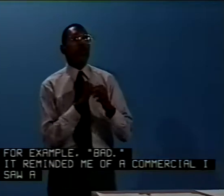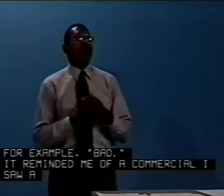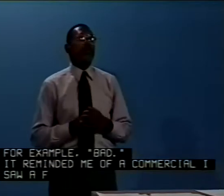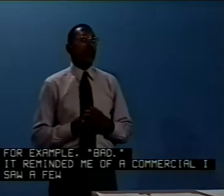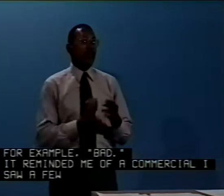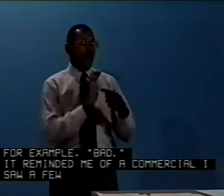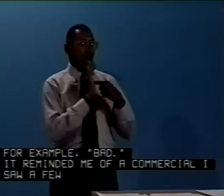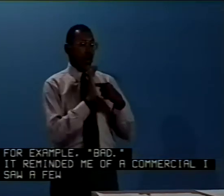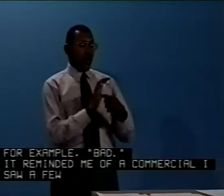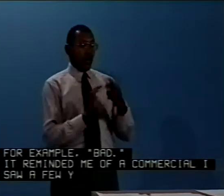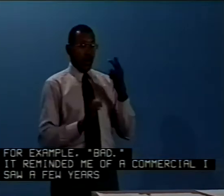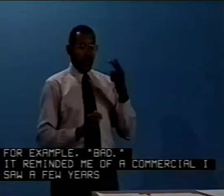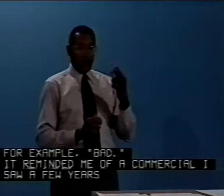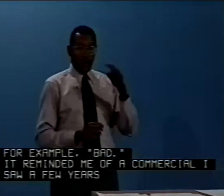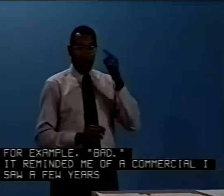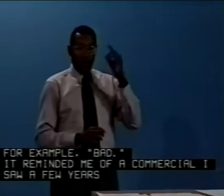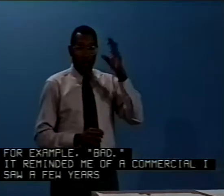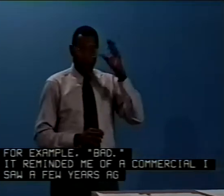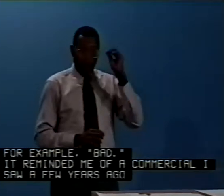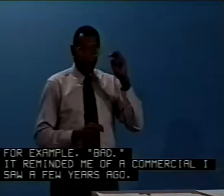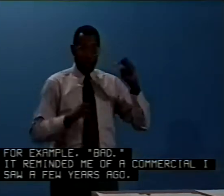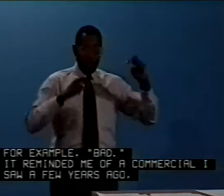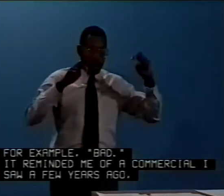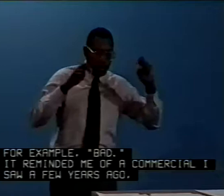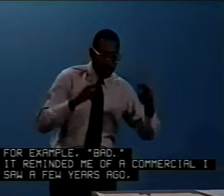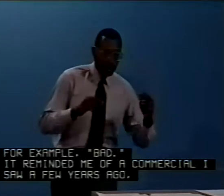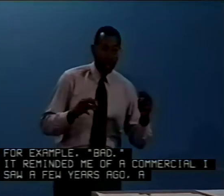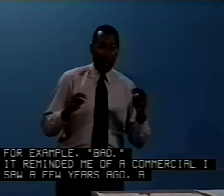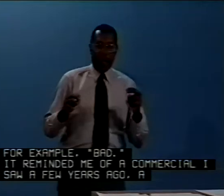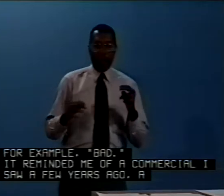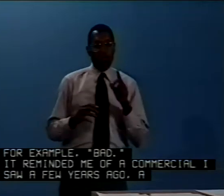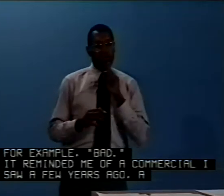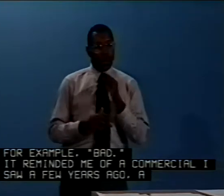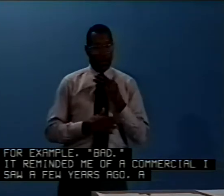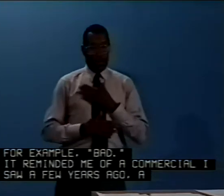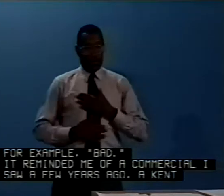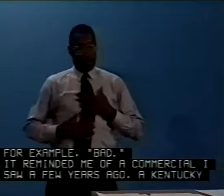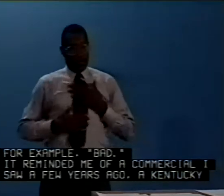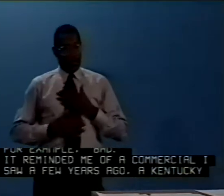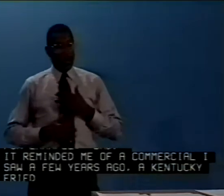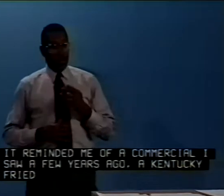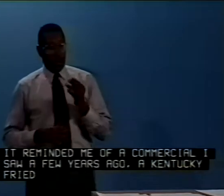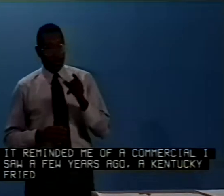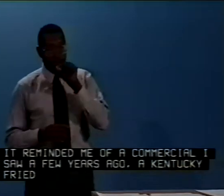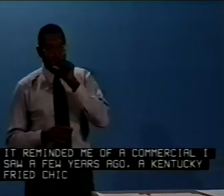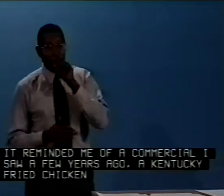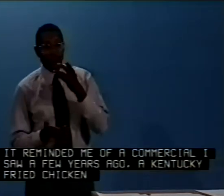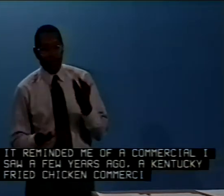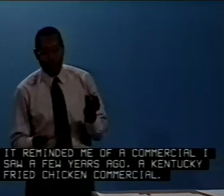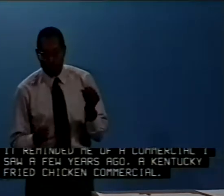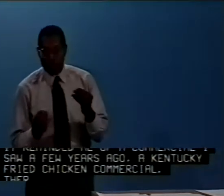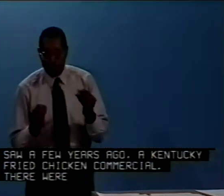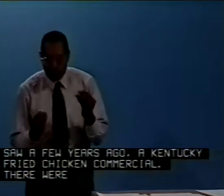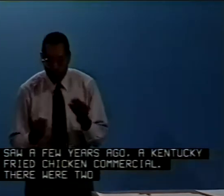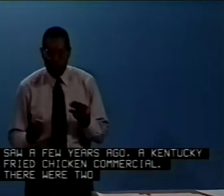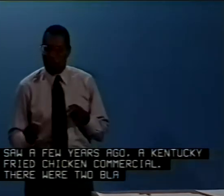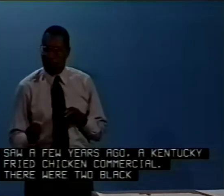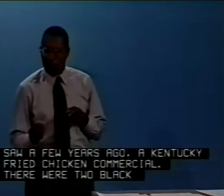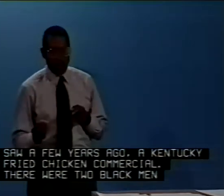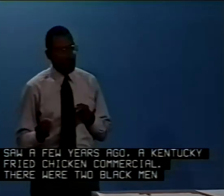a Kentucky Fried Chicken commercial, where there are two black men sitting at a table, really enjoying their chicken.